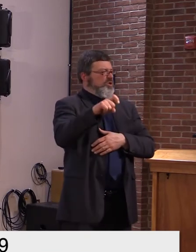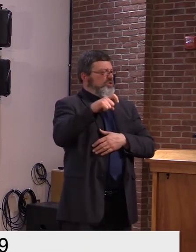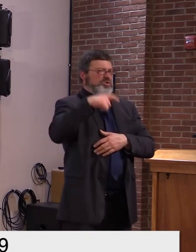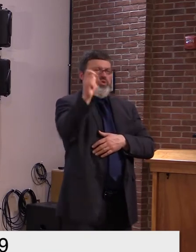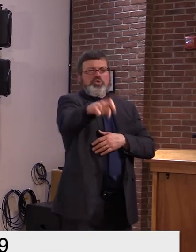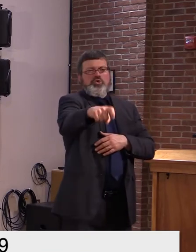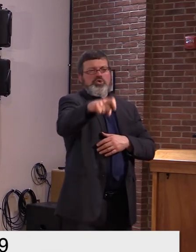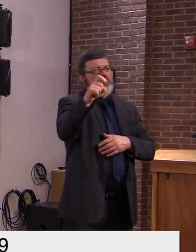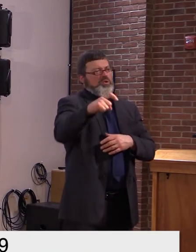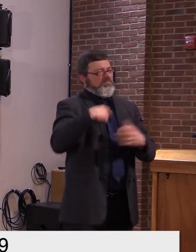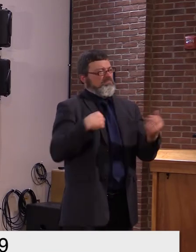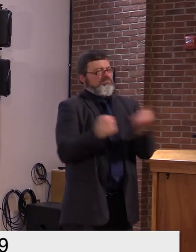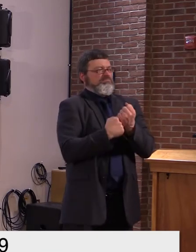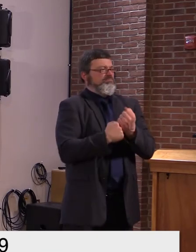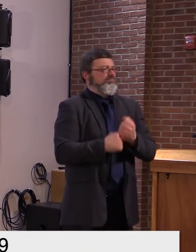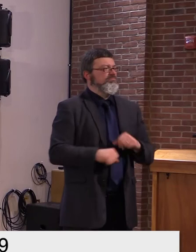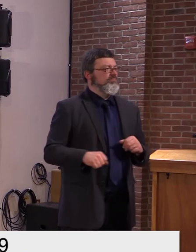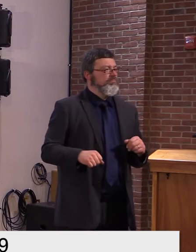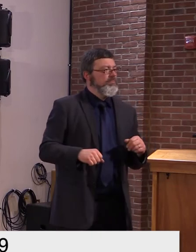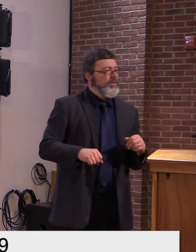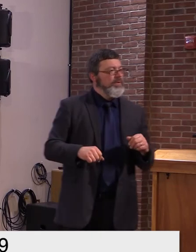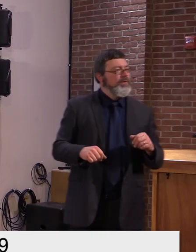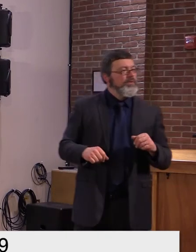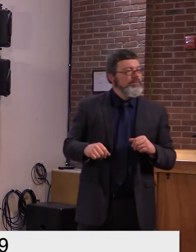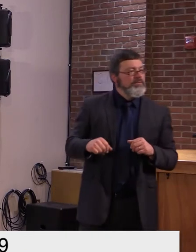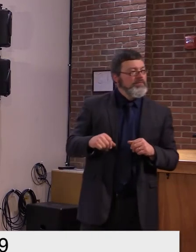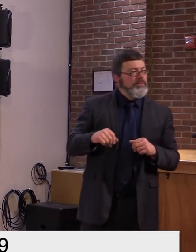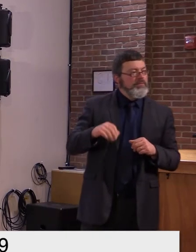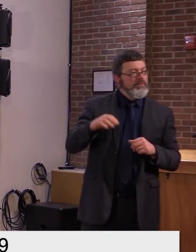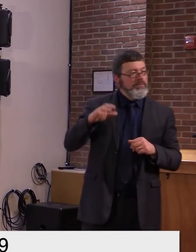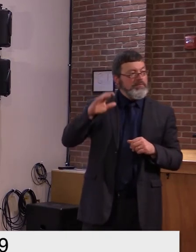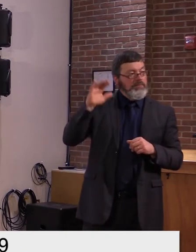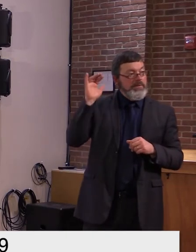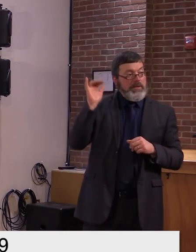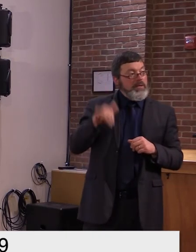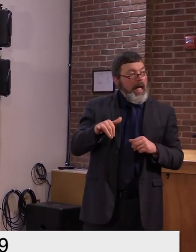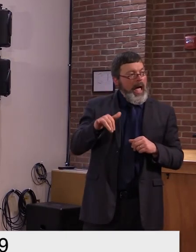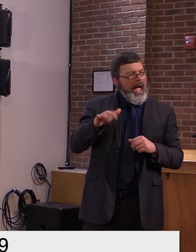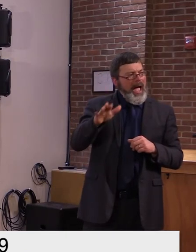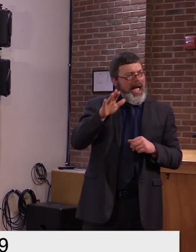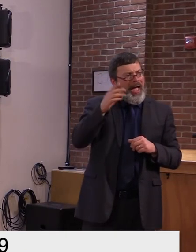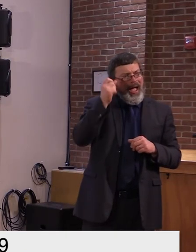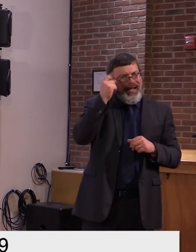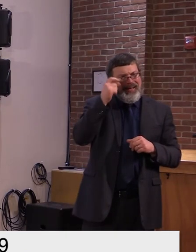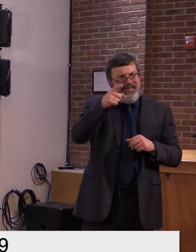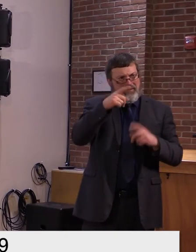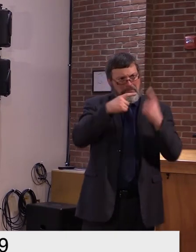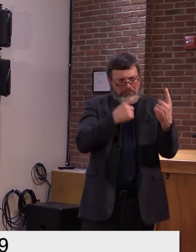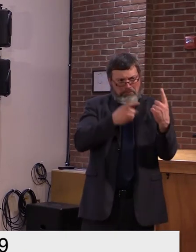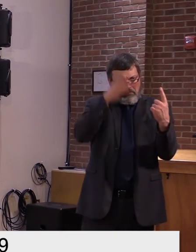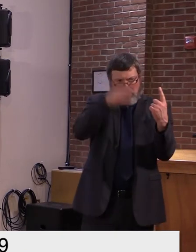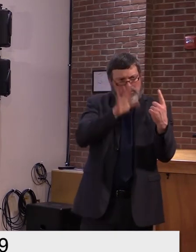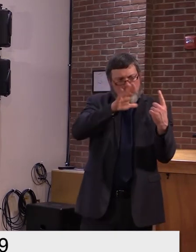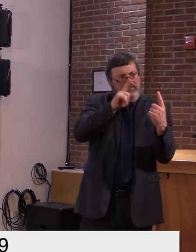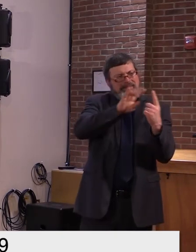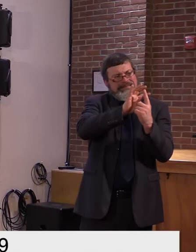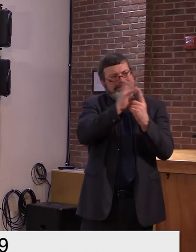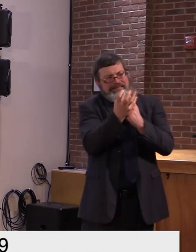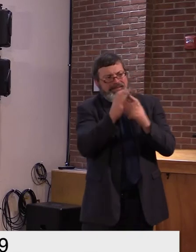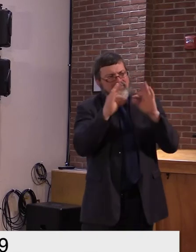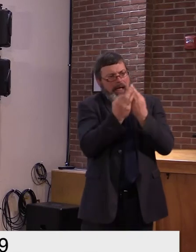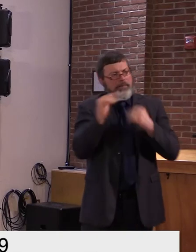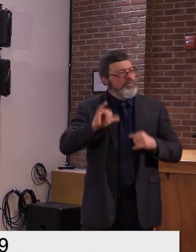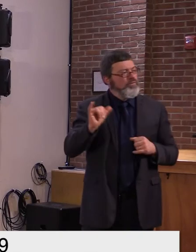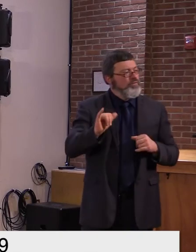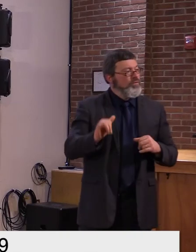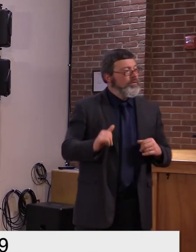Steve, with the family too. Yeah, no, I agree with you. Yes, with the families. Yeah.